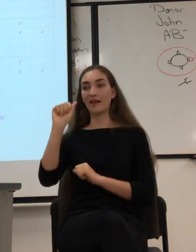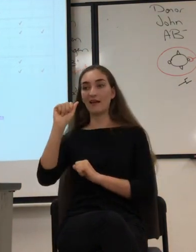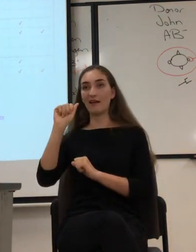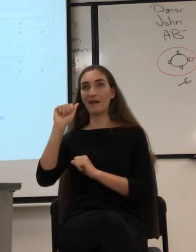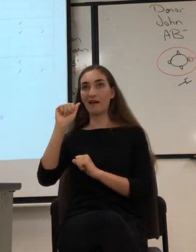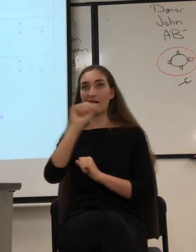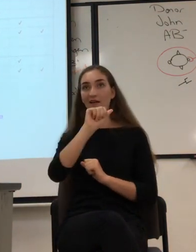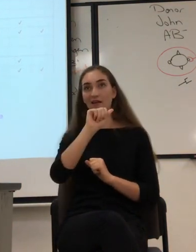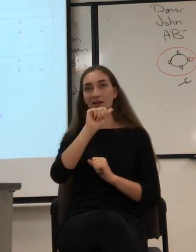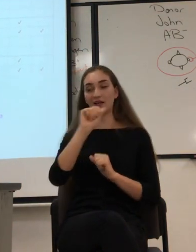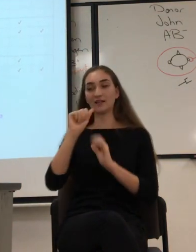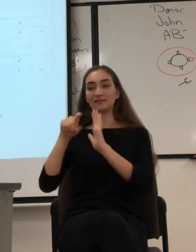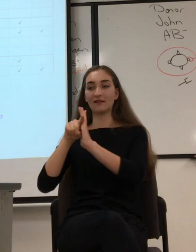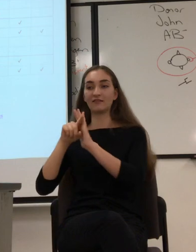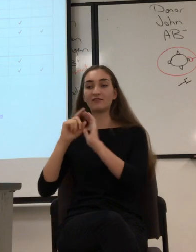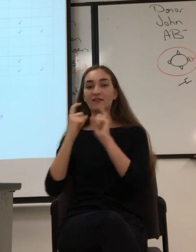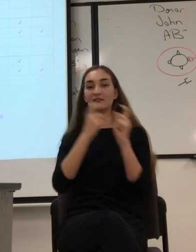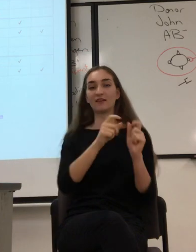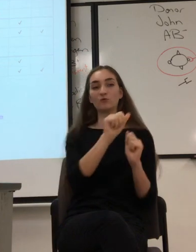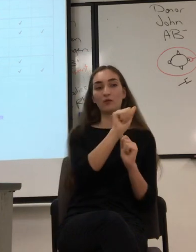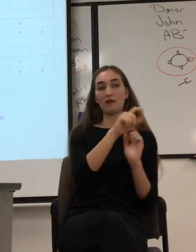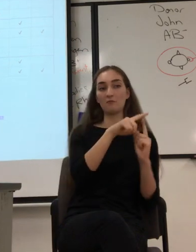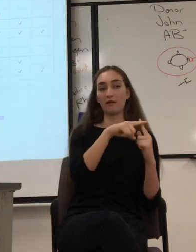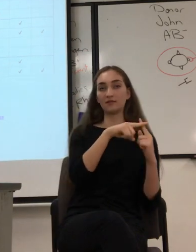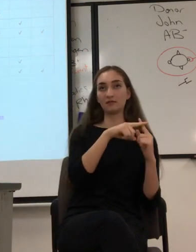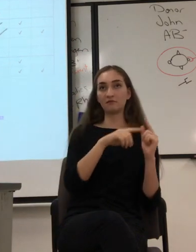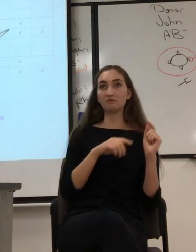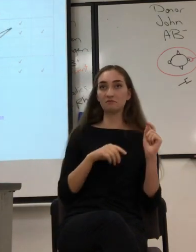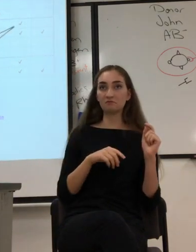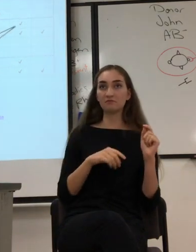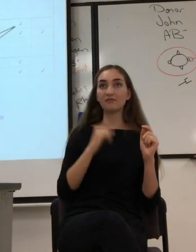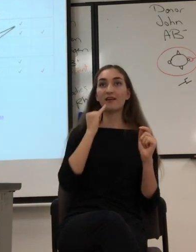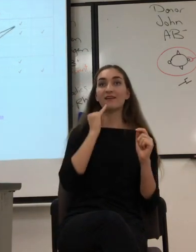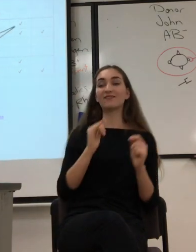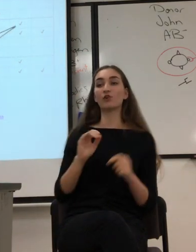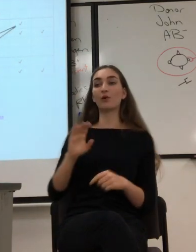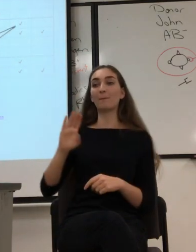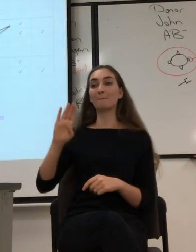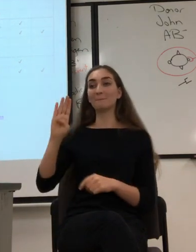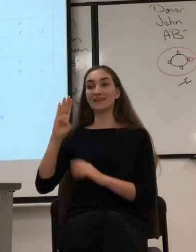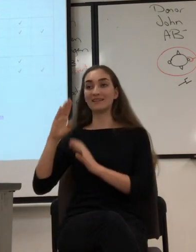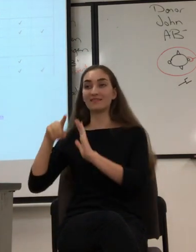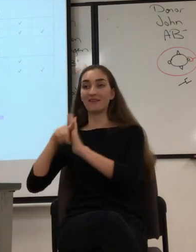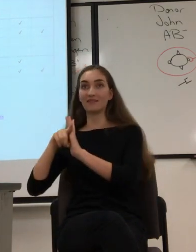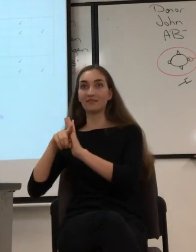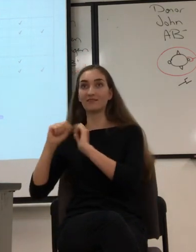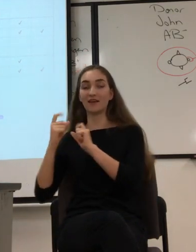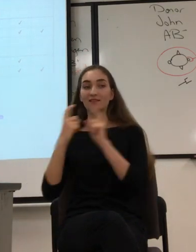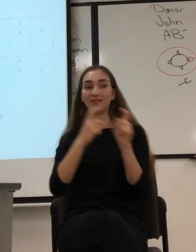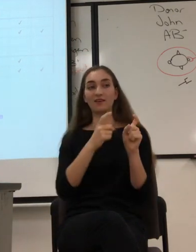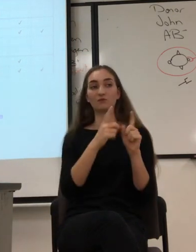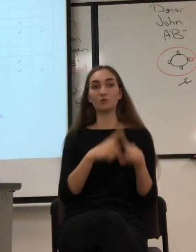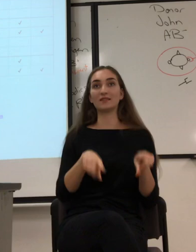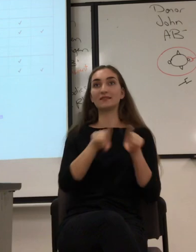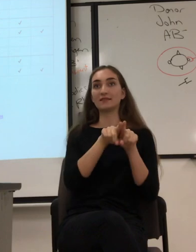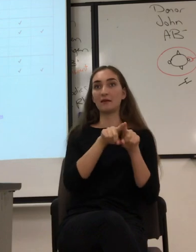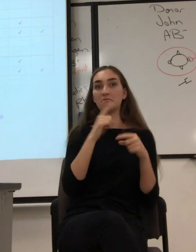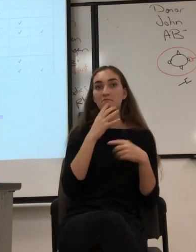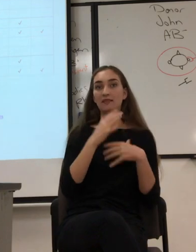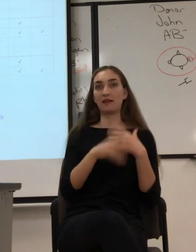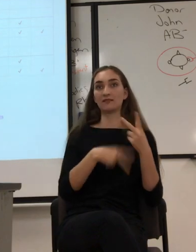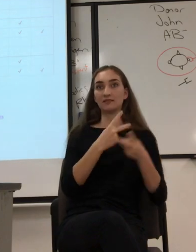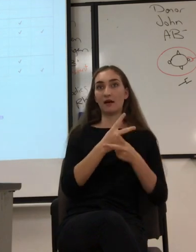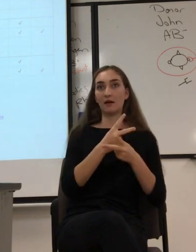can give to an A positive. Oh, okay. If you're B negative, you can give to the same blood type who is